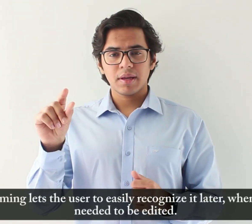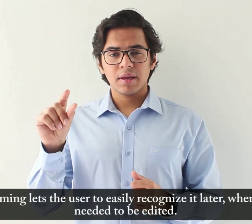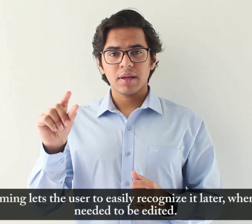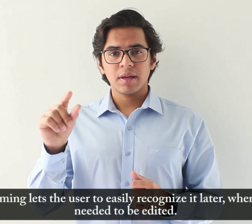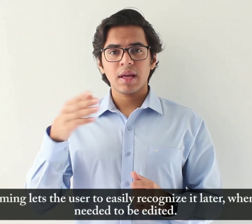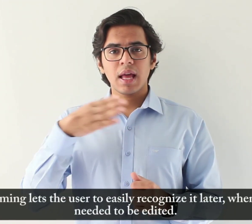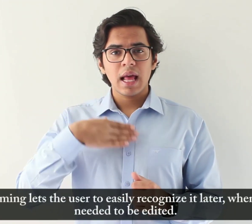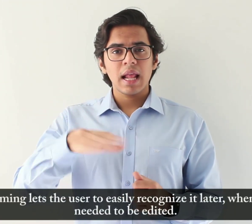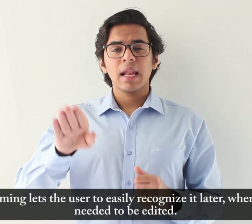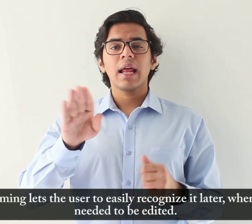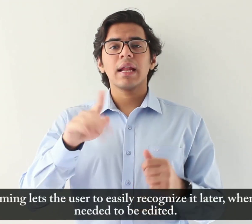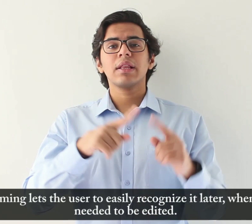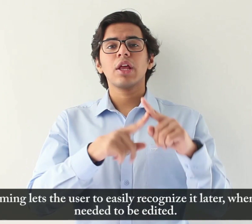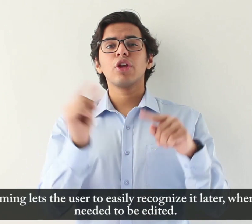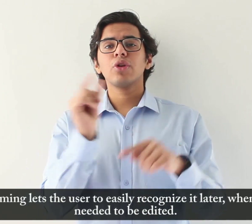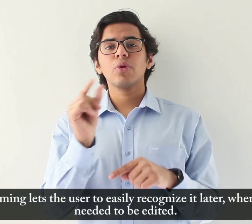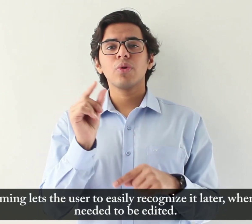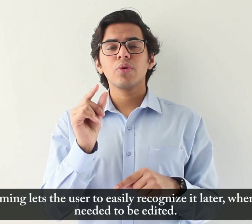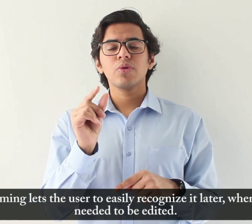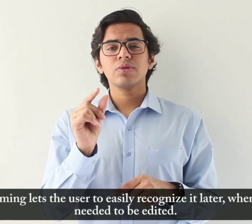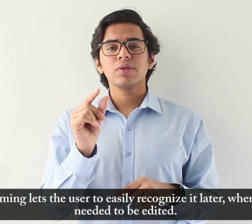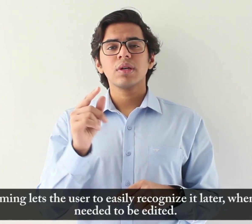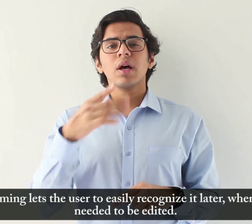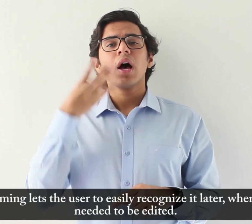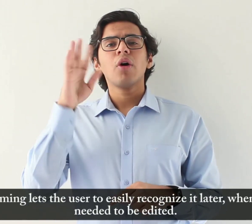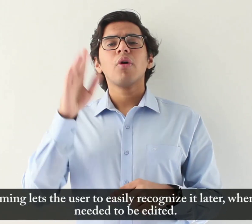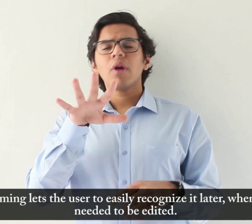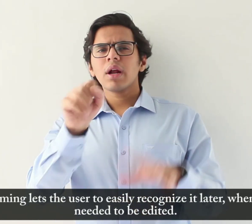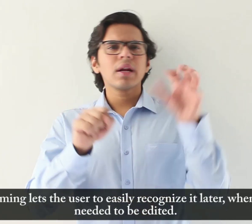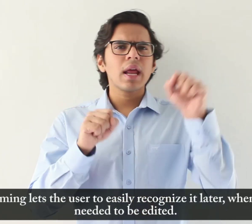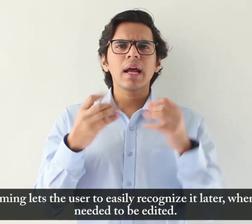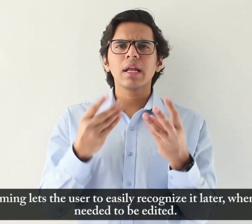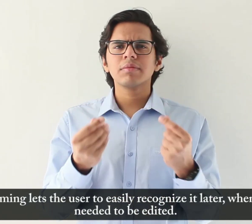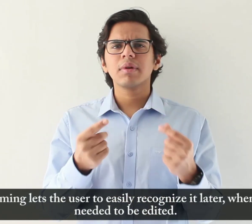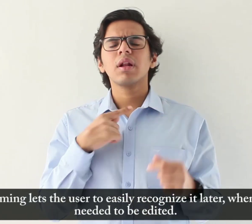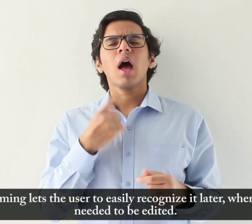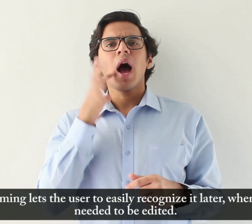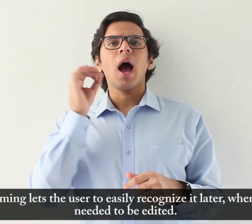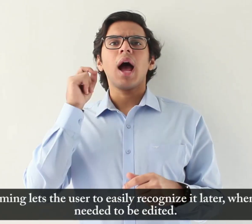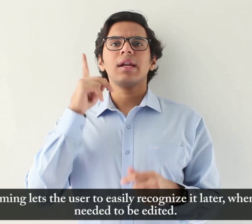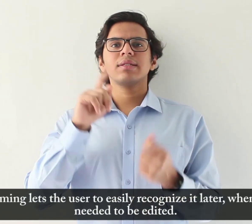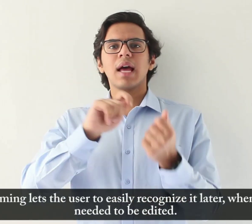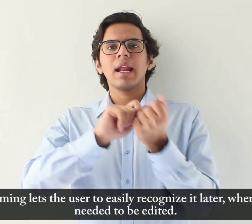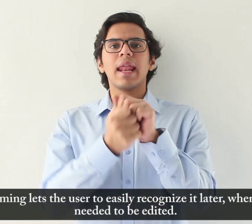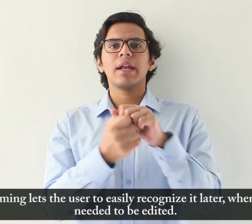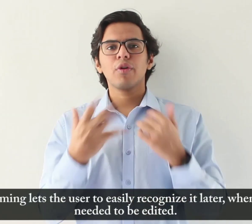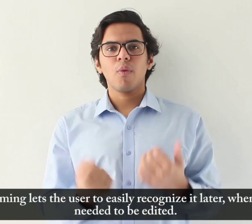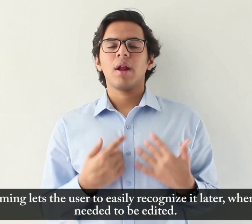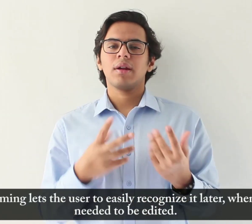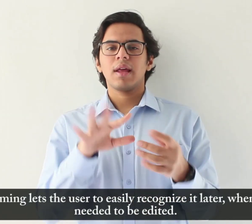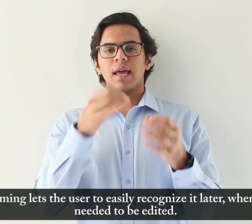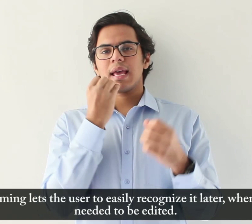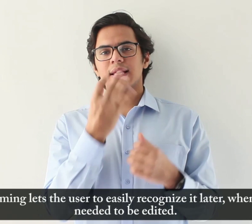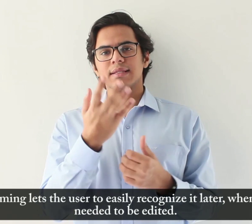Renaming lets the user to easily recognize it later when it is needed to be edited.